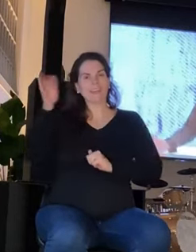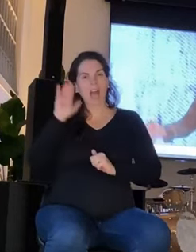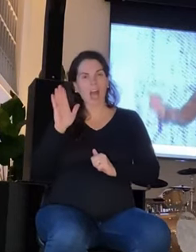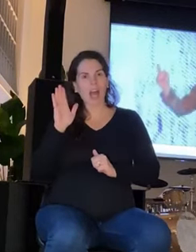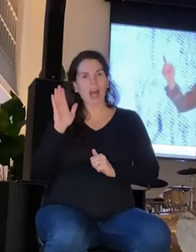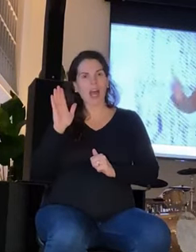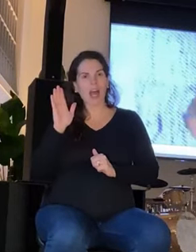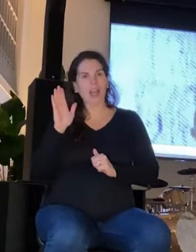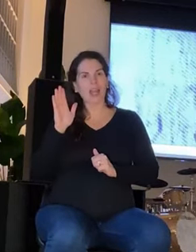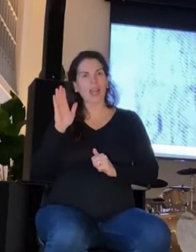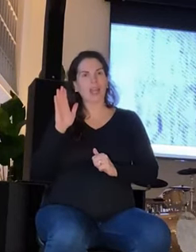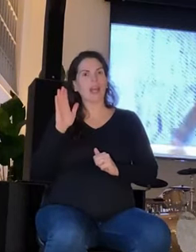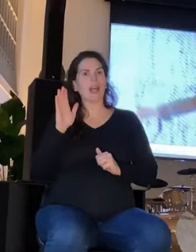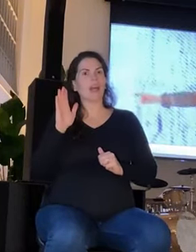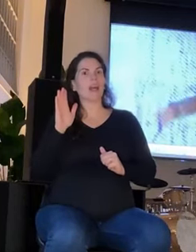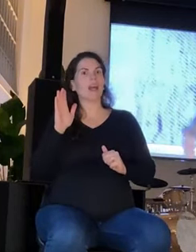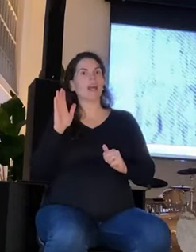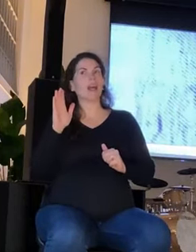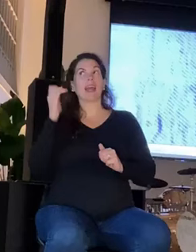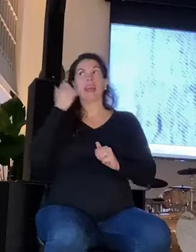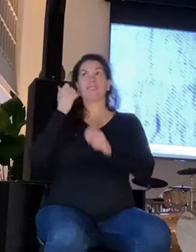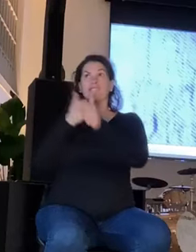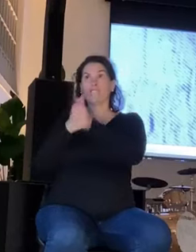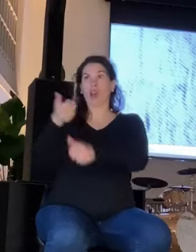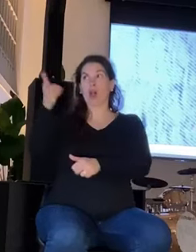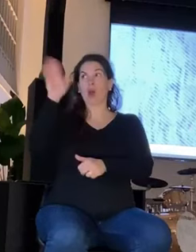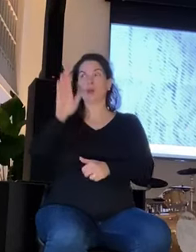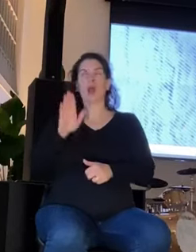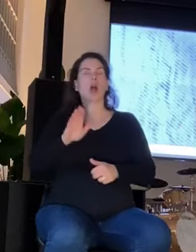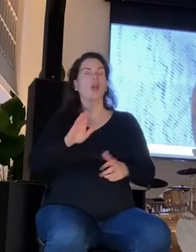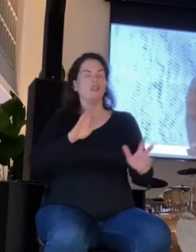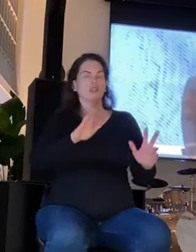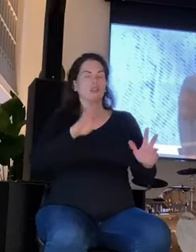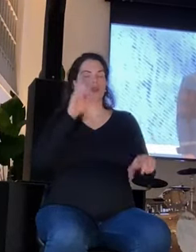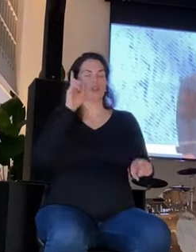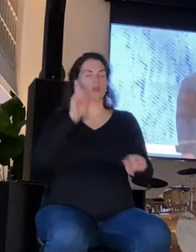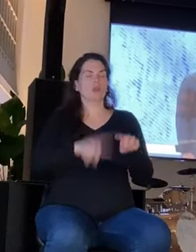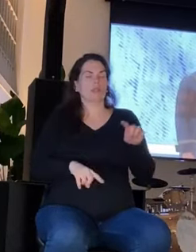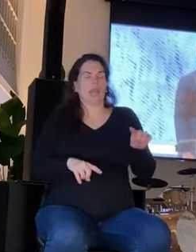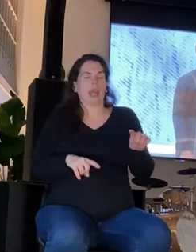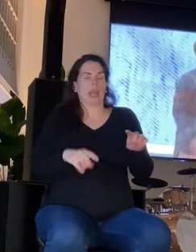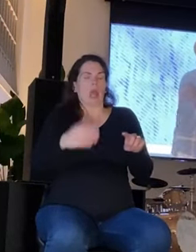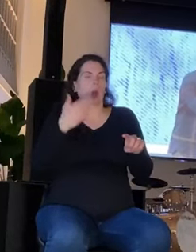and pitfalls that you avoid by staying on this path. You can't even